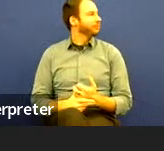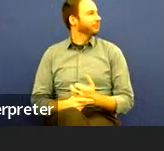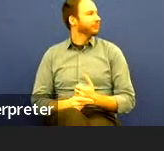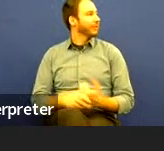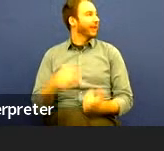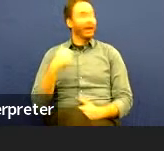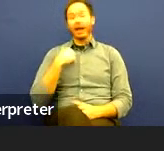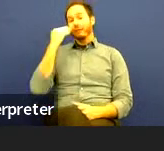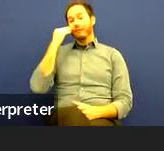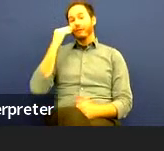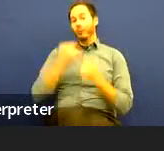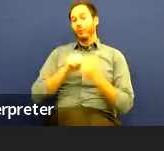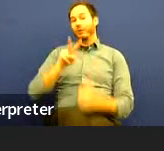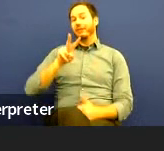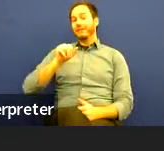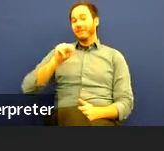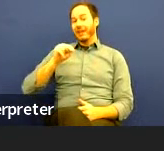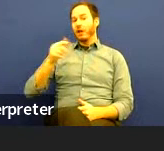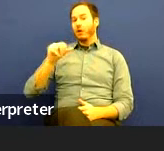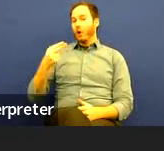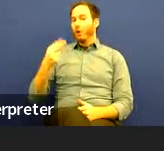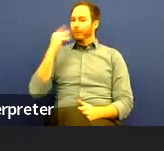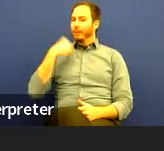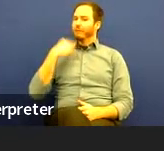you will love our it's a space. Van Gogh experience.